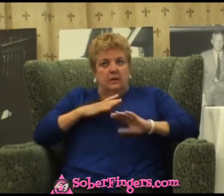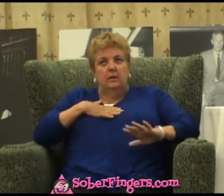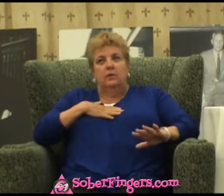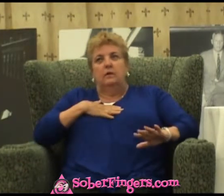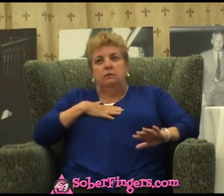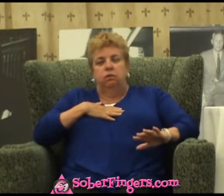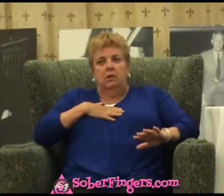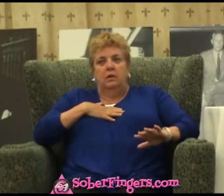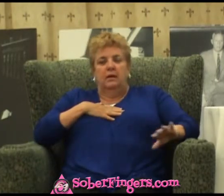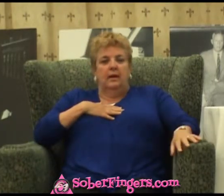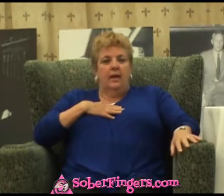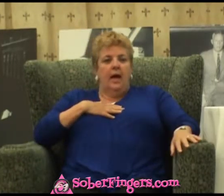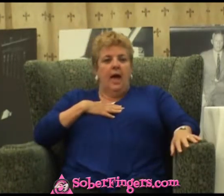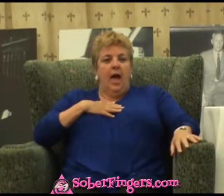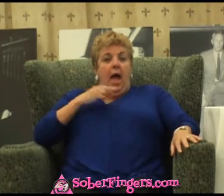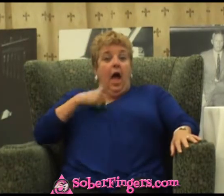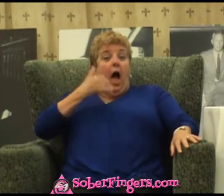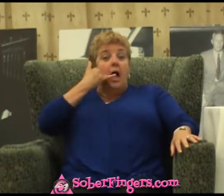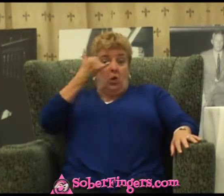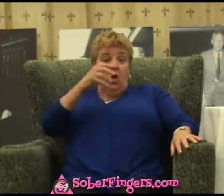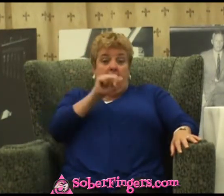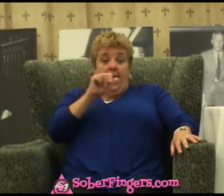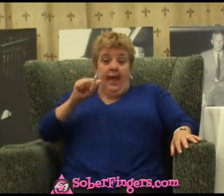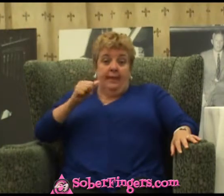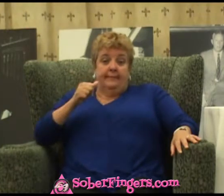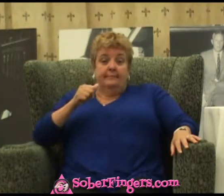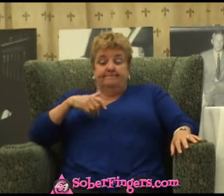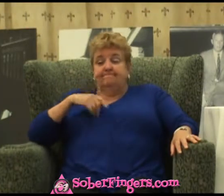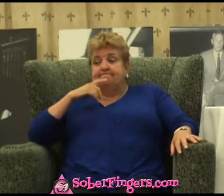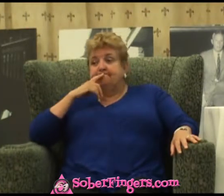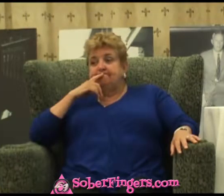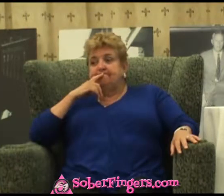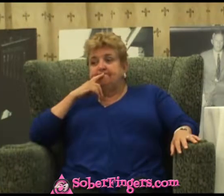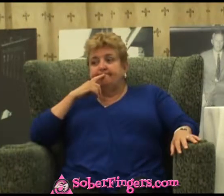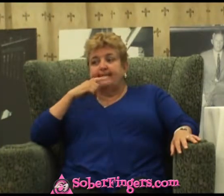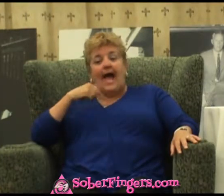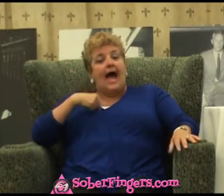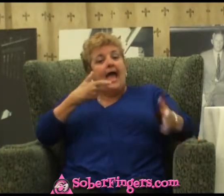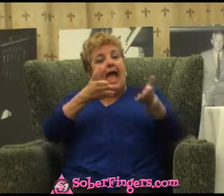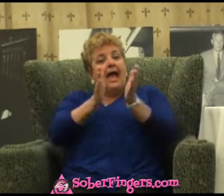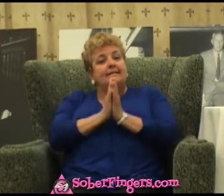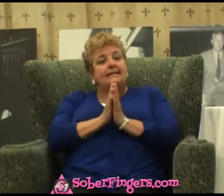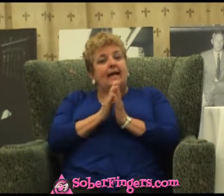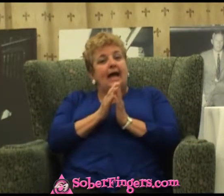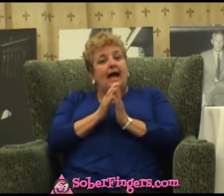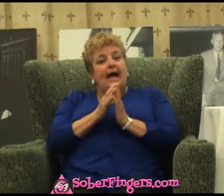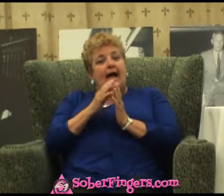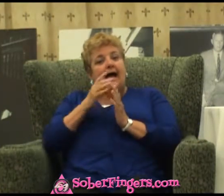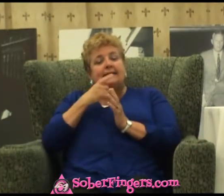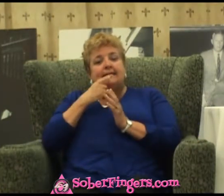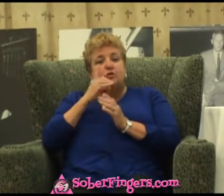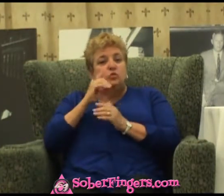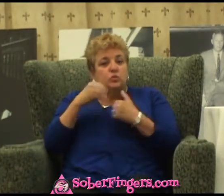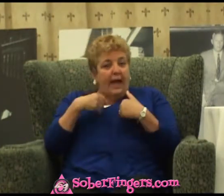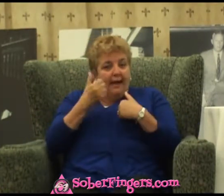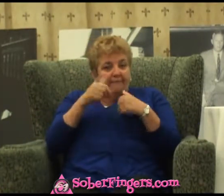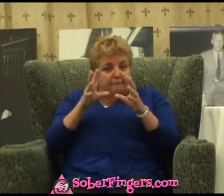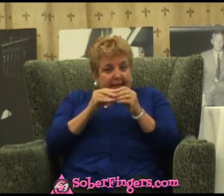I called AA. And I asked if there were meetings anywhere, because I didn't